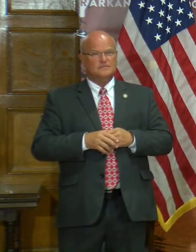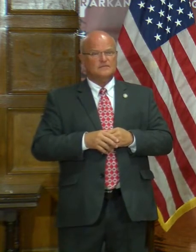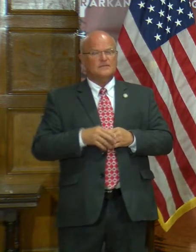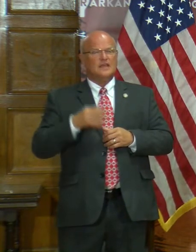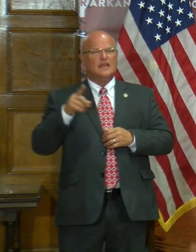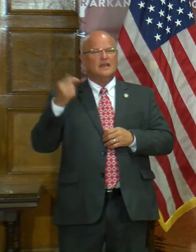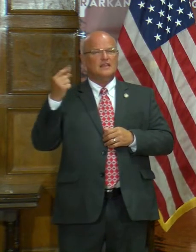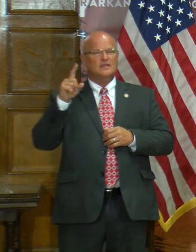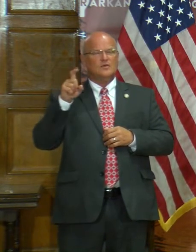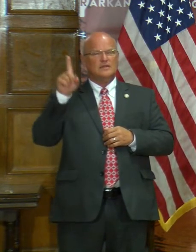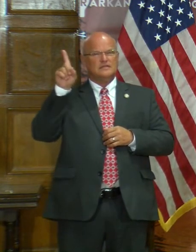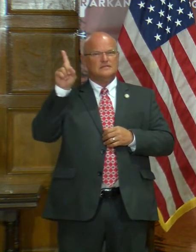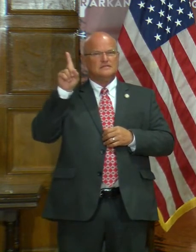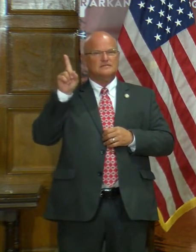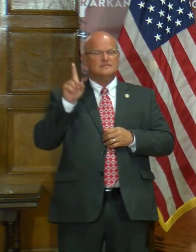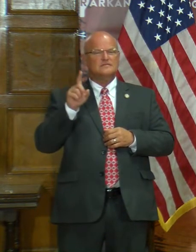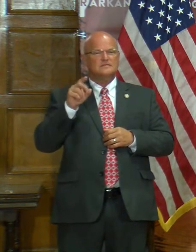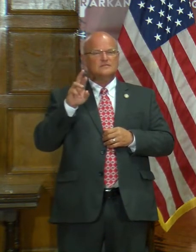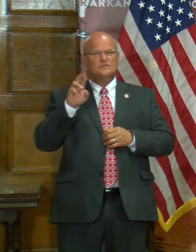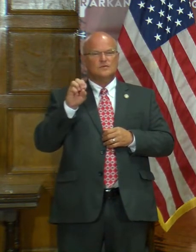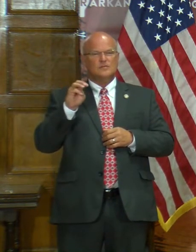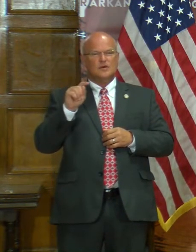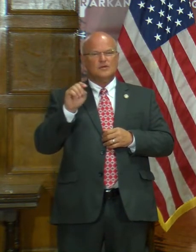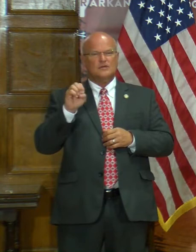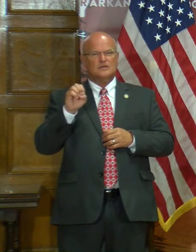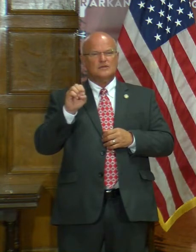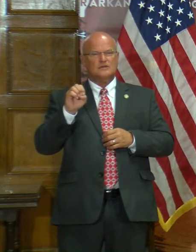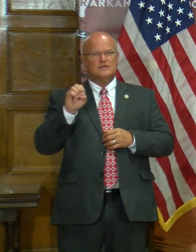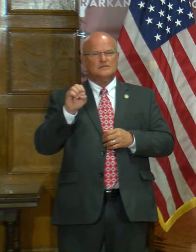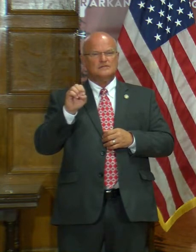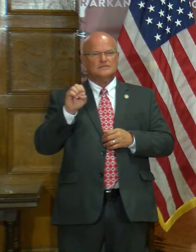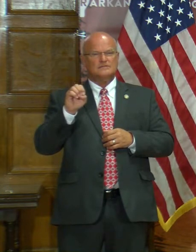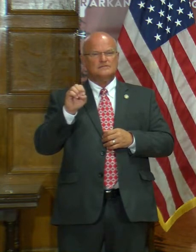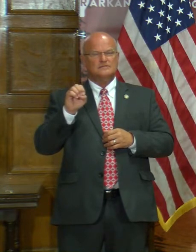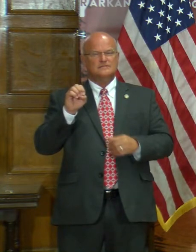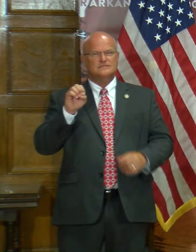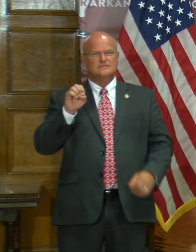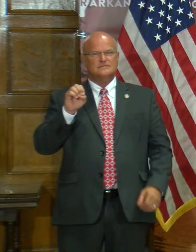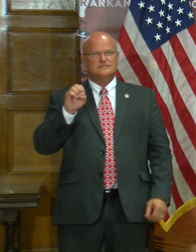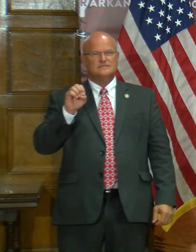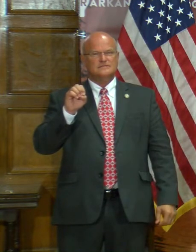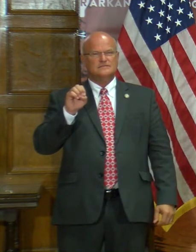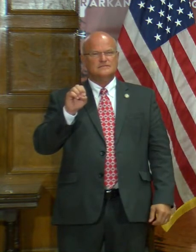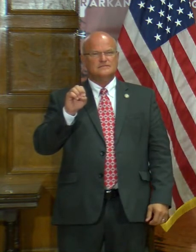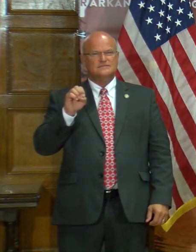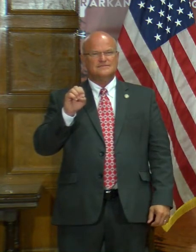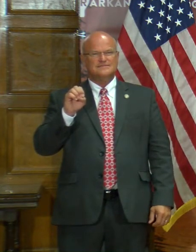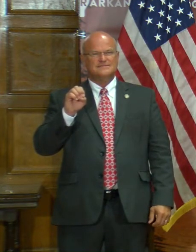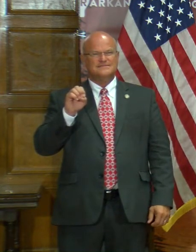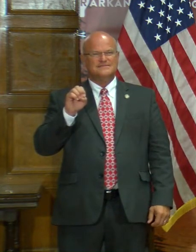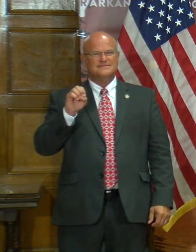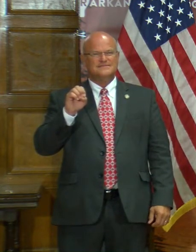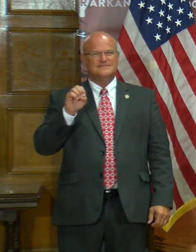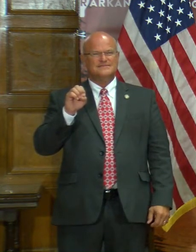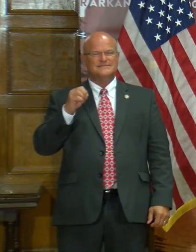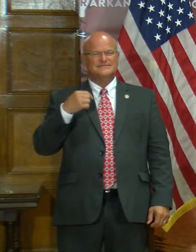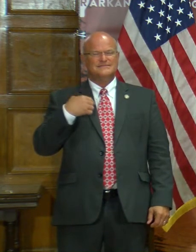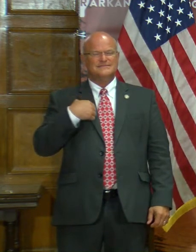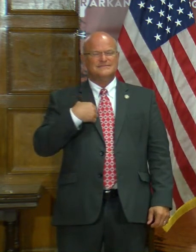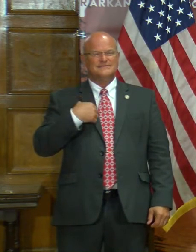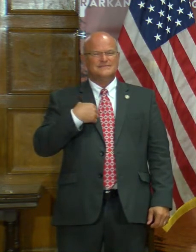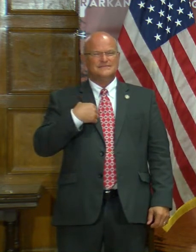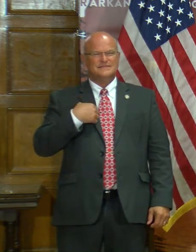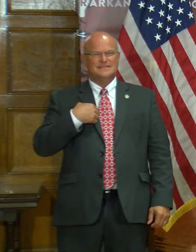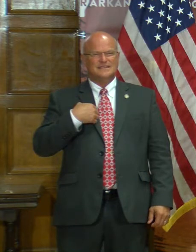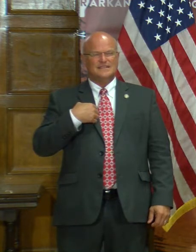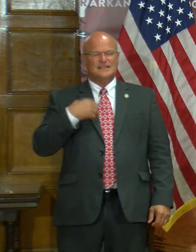Please, other questions? Yes. Yes, Sorry, go ahead. Governor, this going back to sports